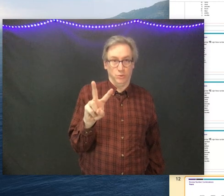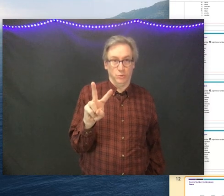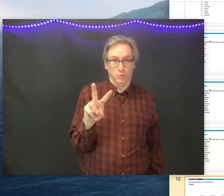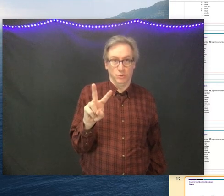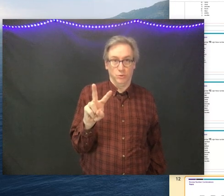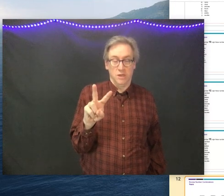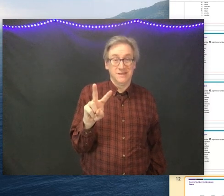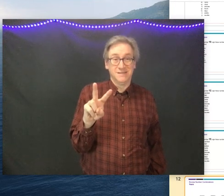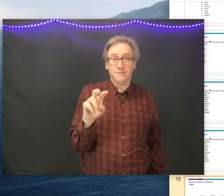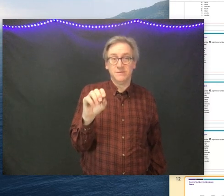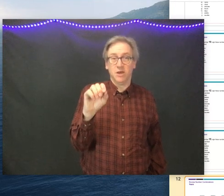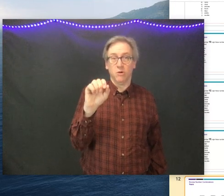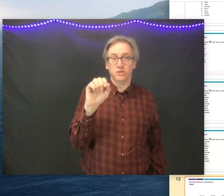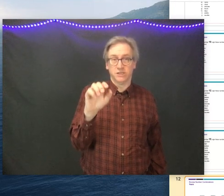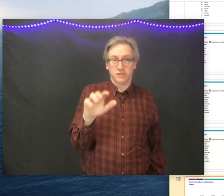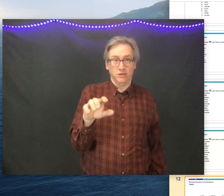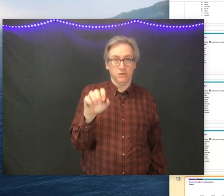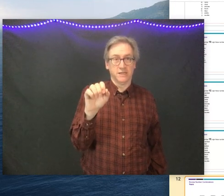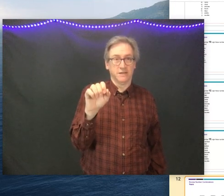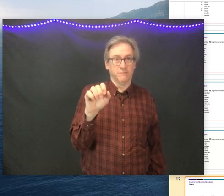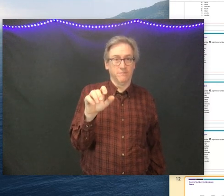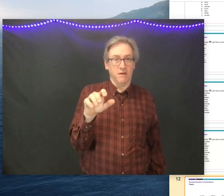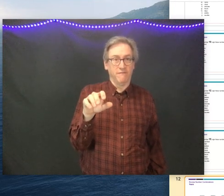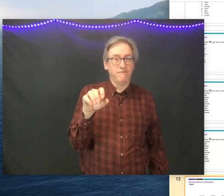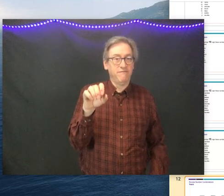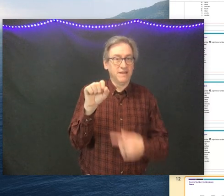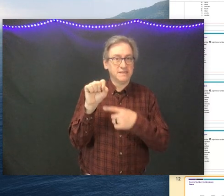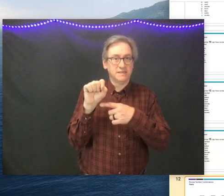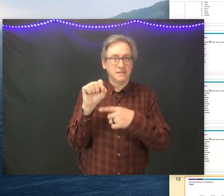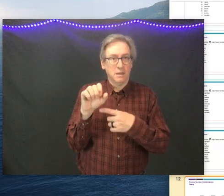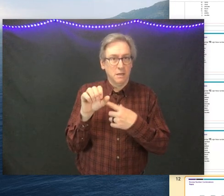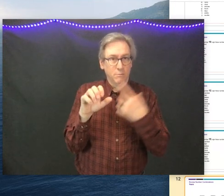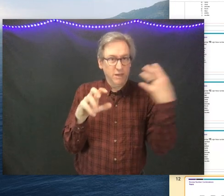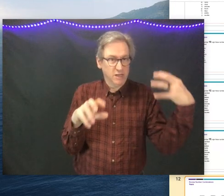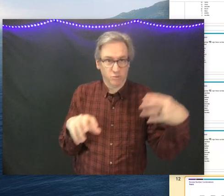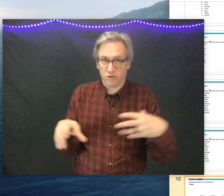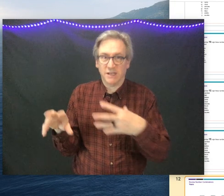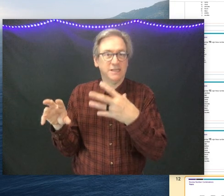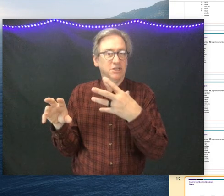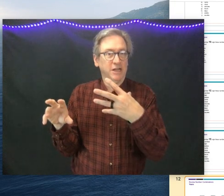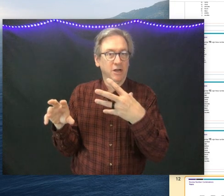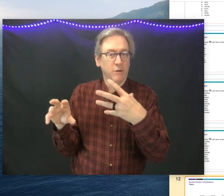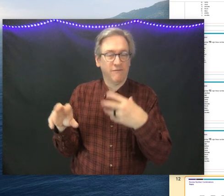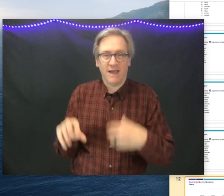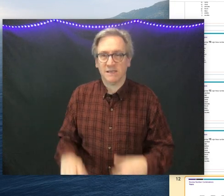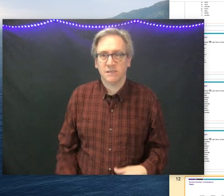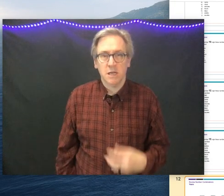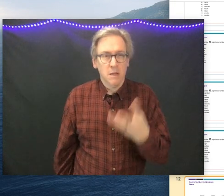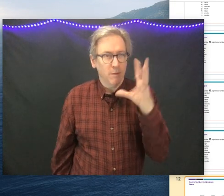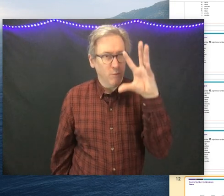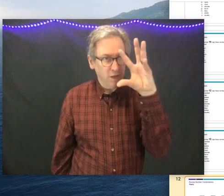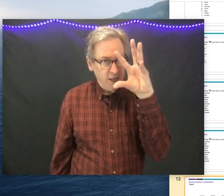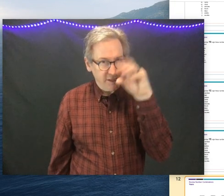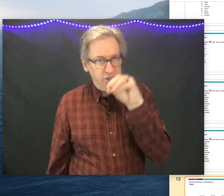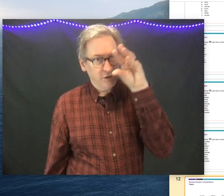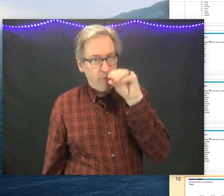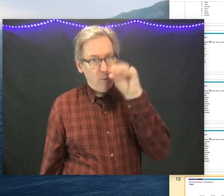1902. Sometimes the O just looks like a fist because we're transitioning and going fast,